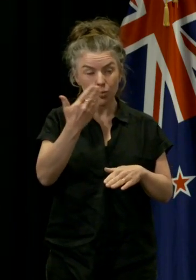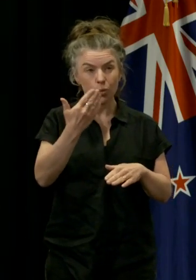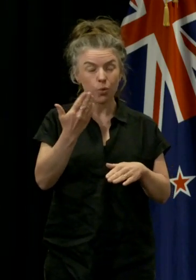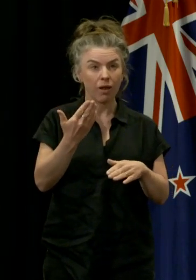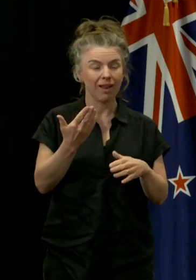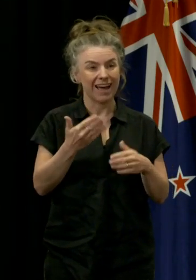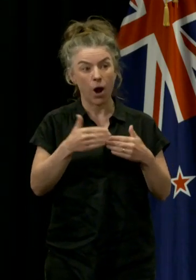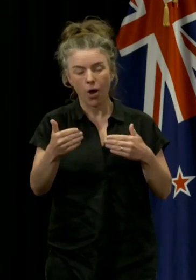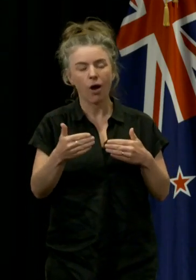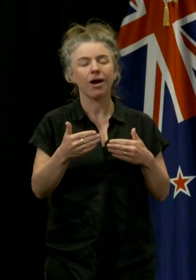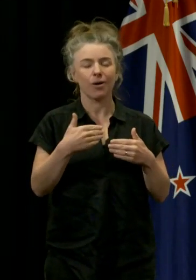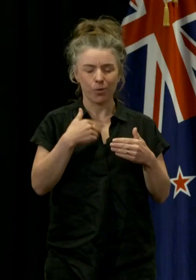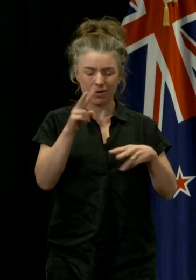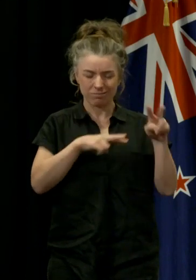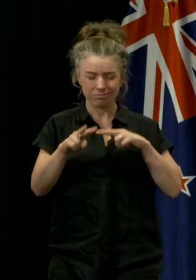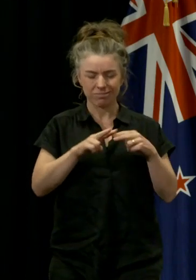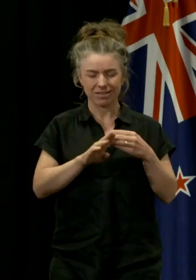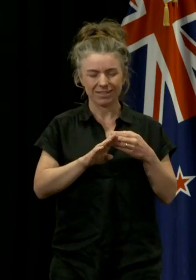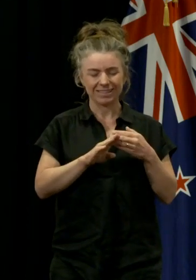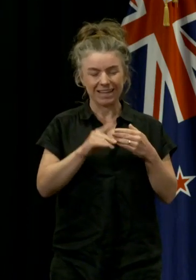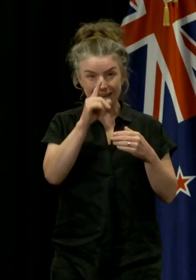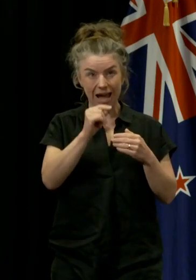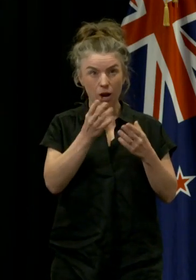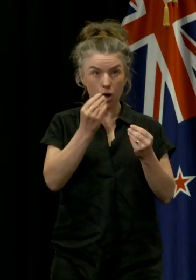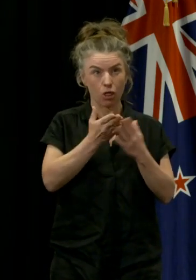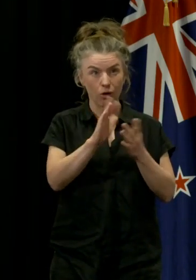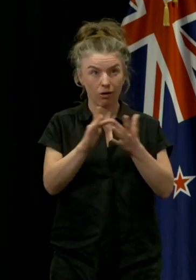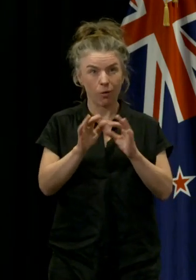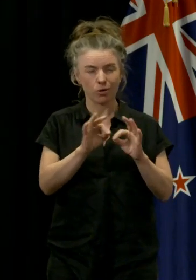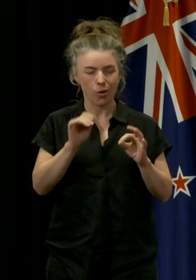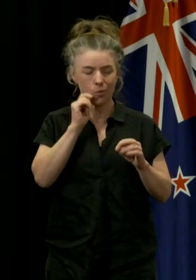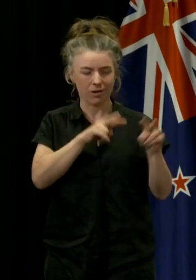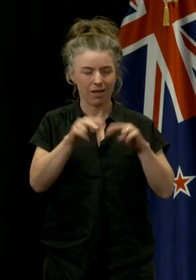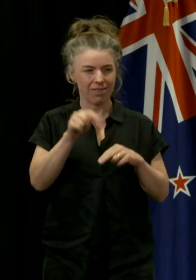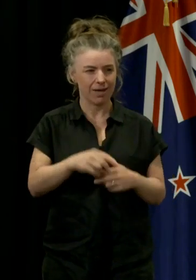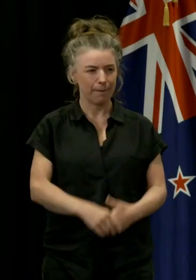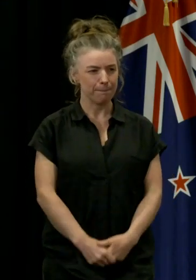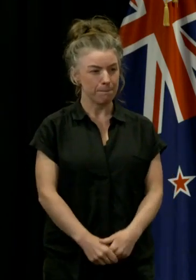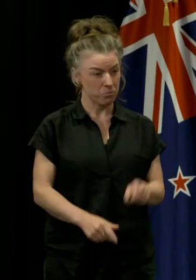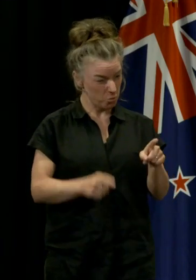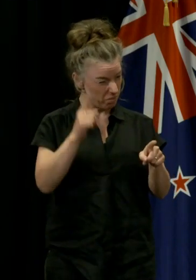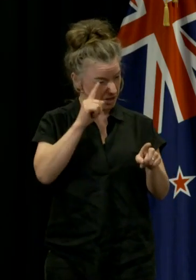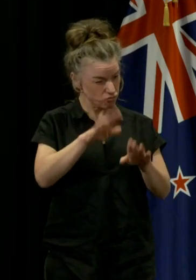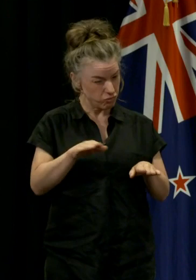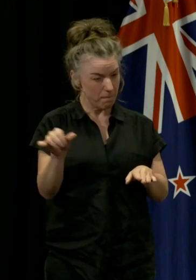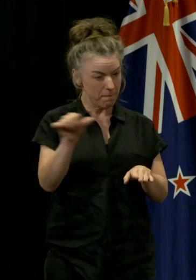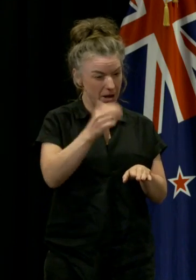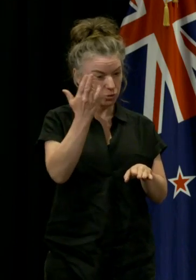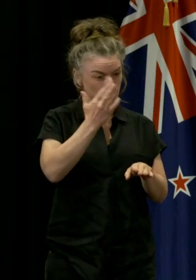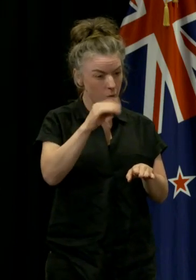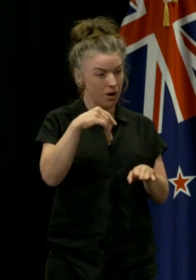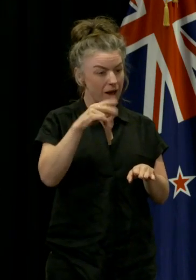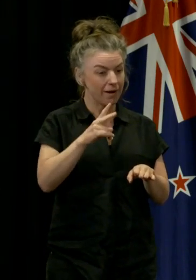be done, then we can reassess things as the year progresses. Is there a realistic prospect that people need to repeat their schooling year next year? Look, I think